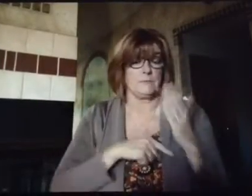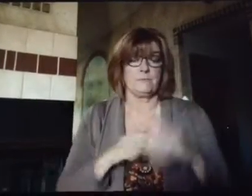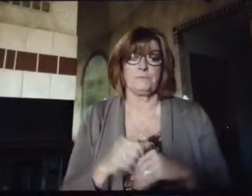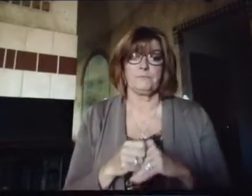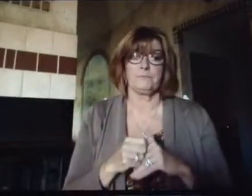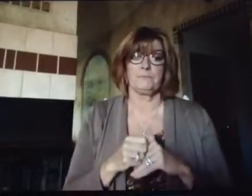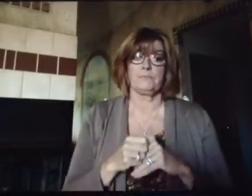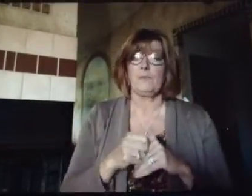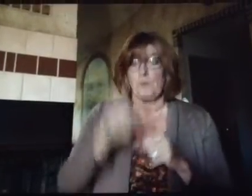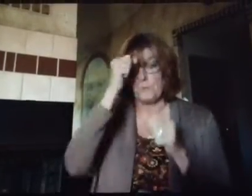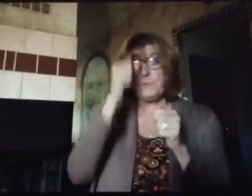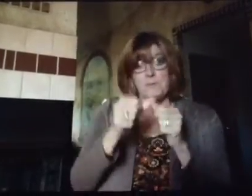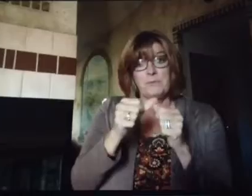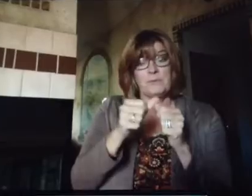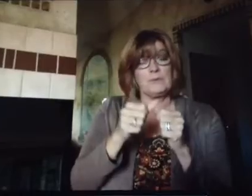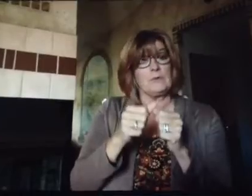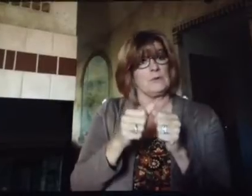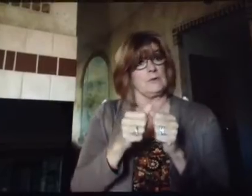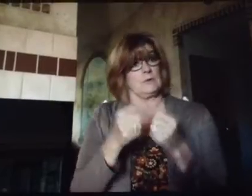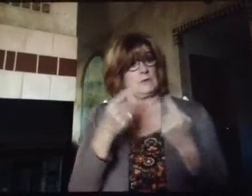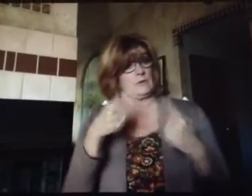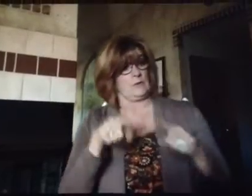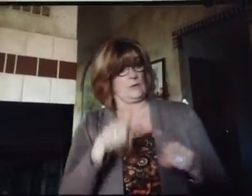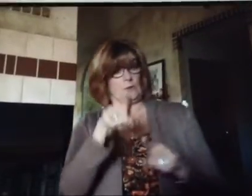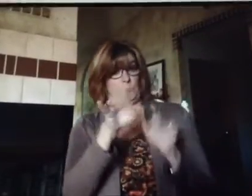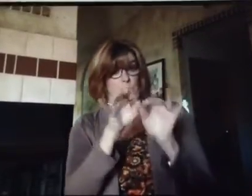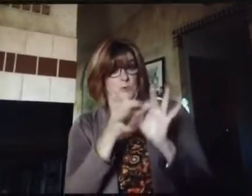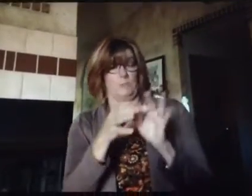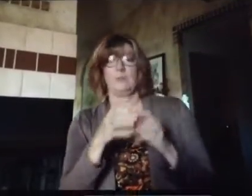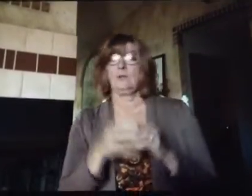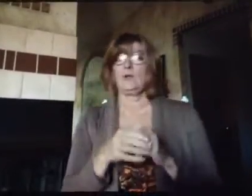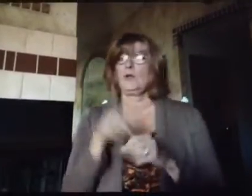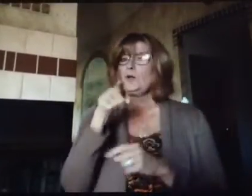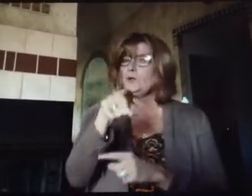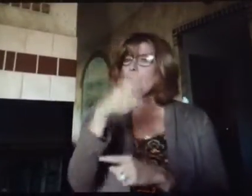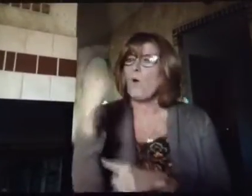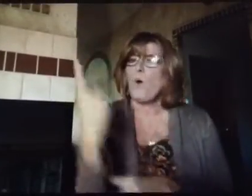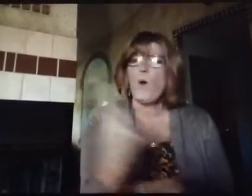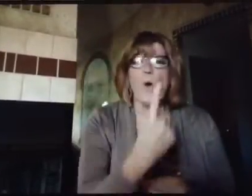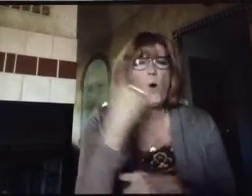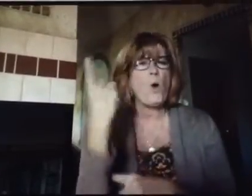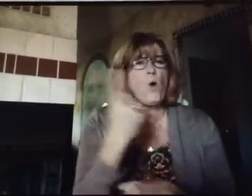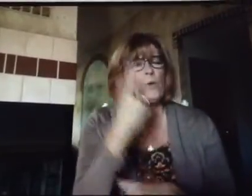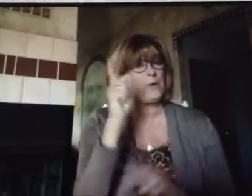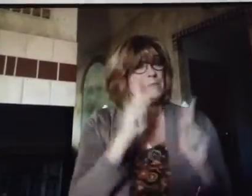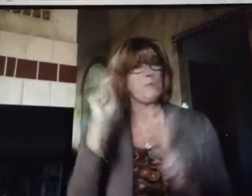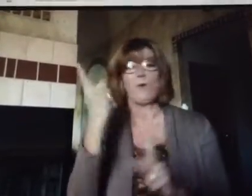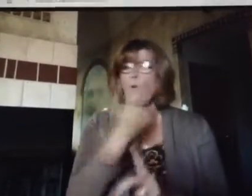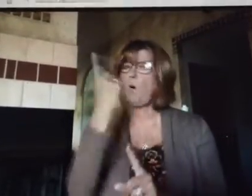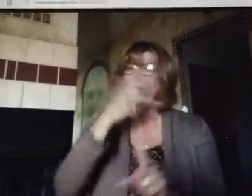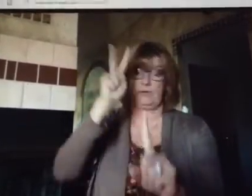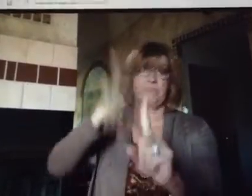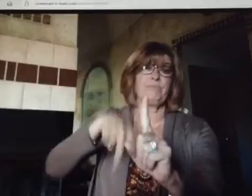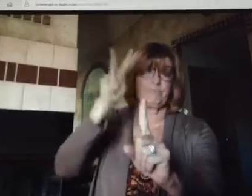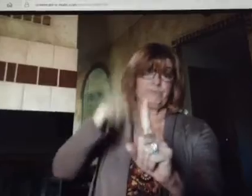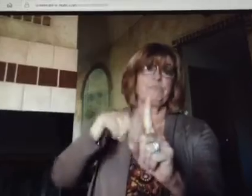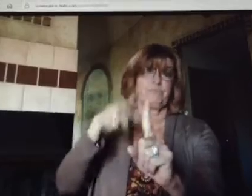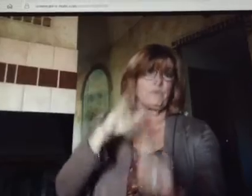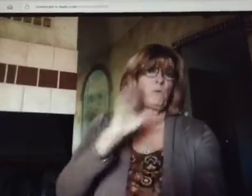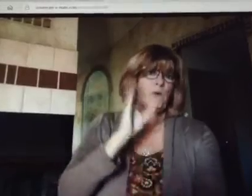But in this field, you are going to have a lot of criticism. While you're interpreting, you are always